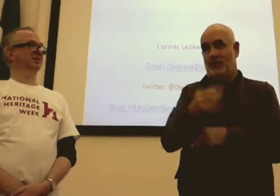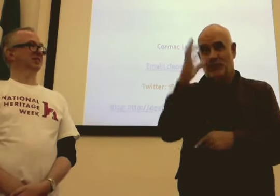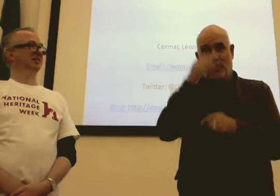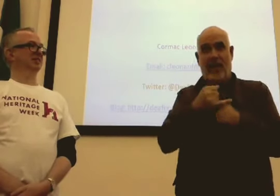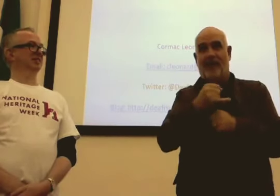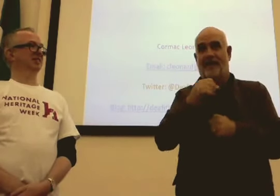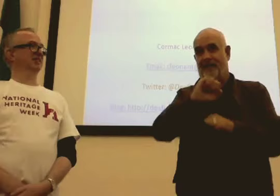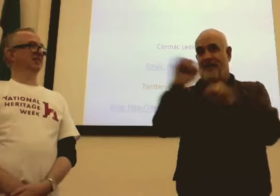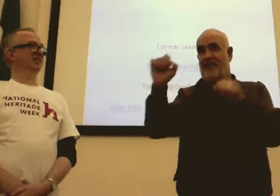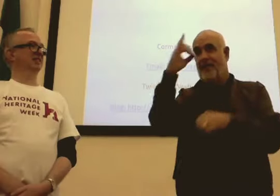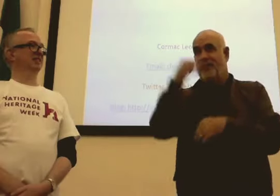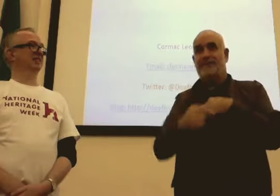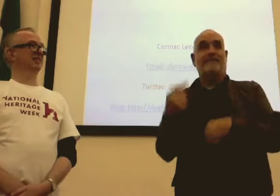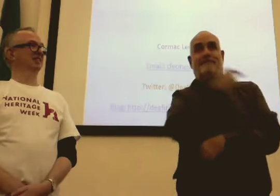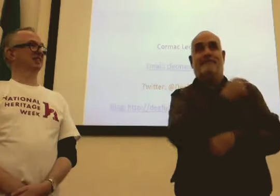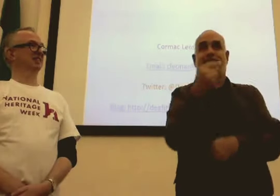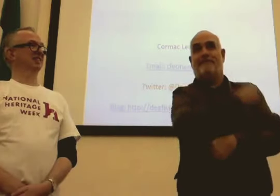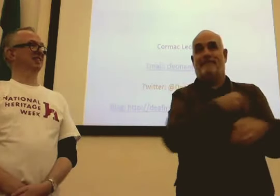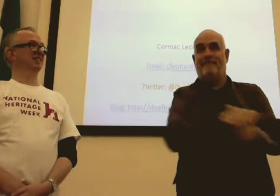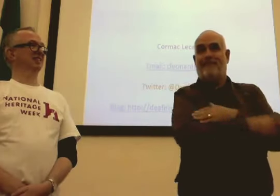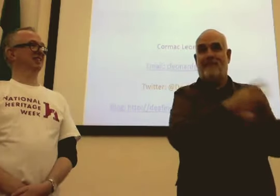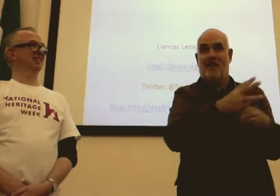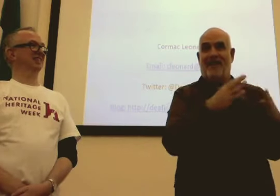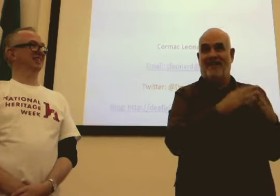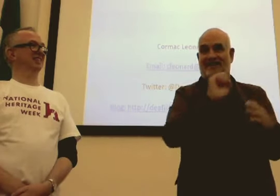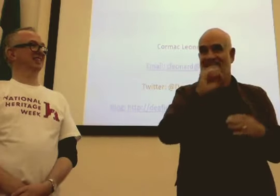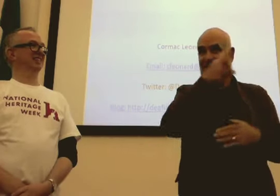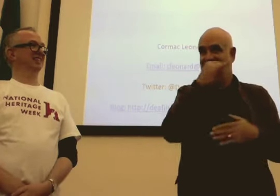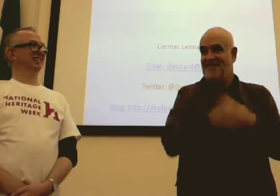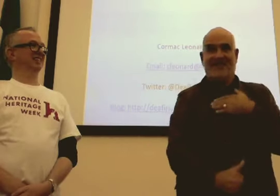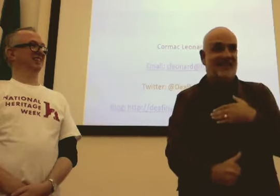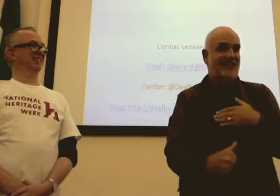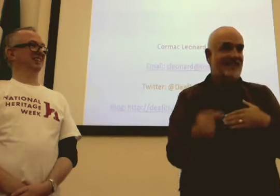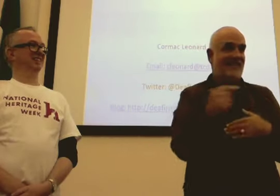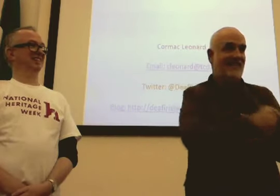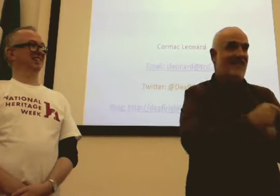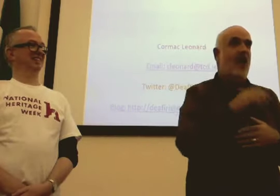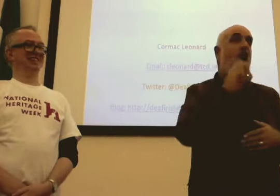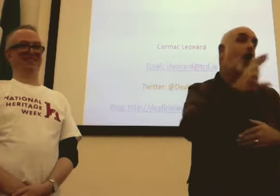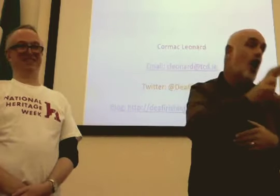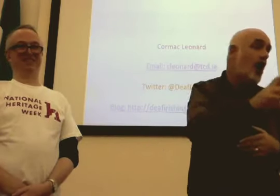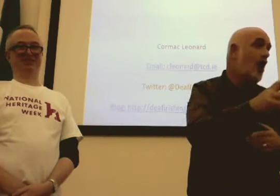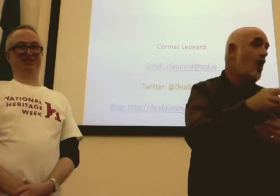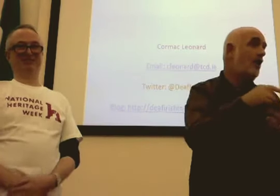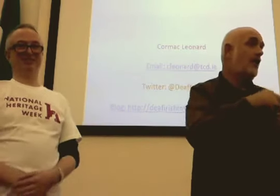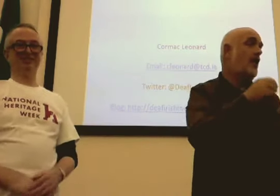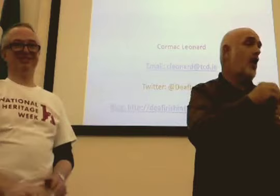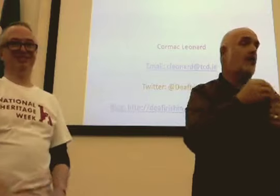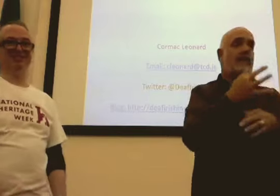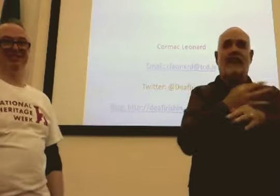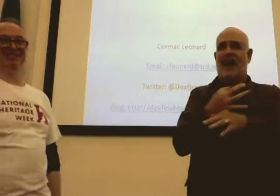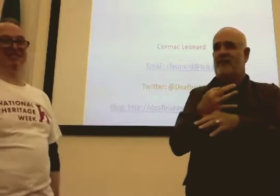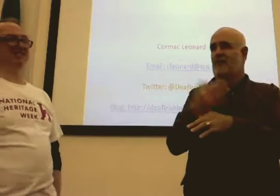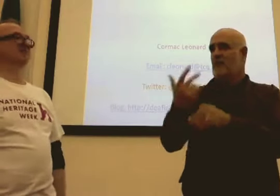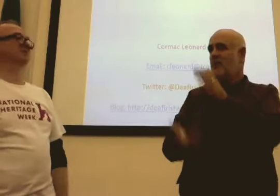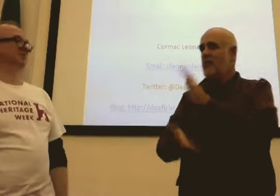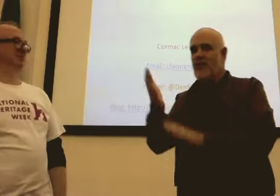secondly, and maybe it looks like, people were on holiday to the workouts, I don't know, or